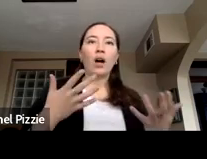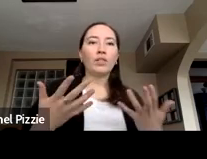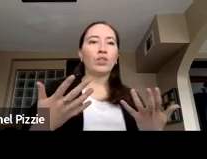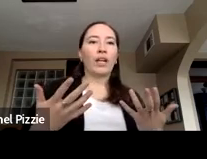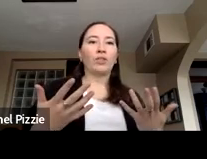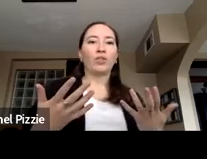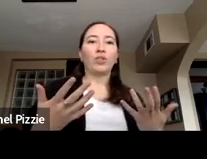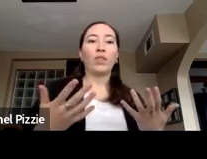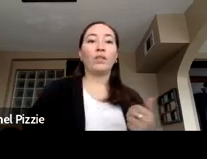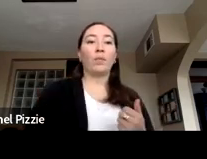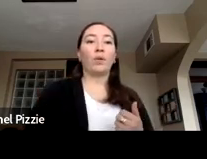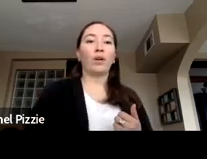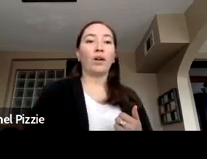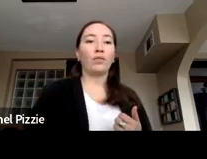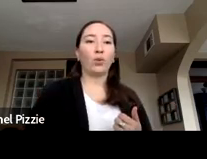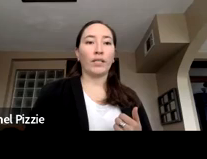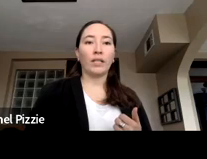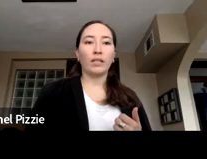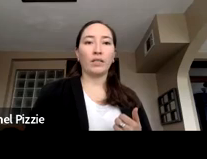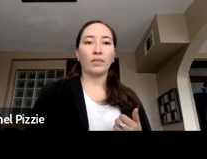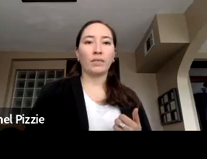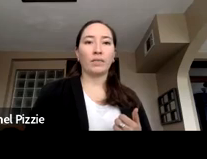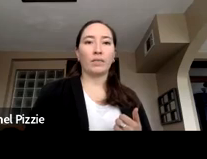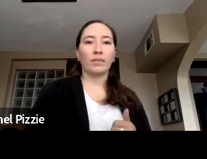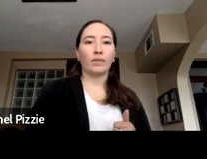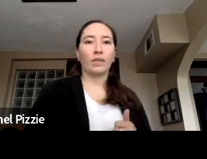You can also change the number of choices.